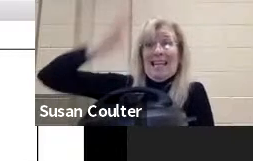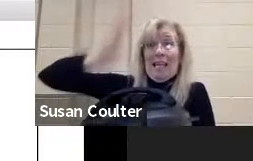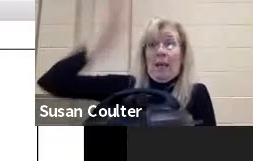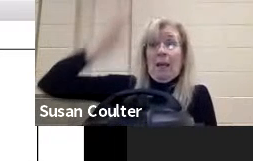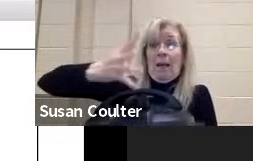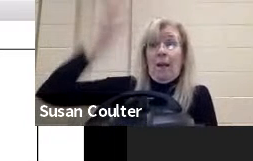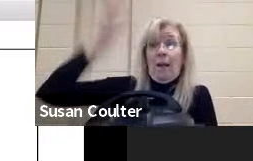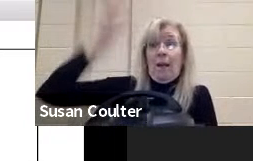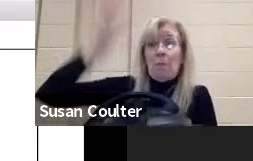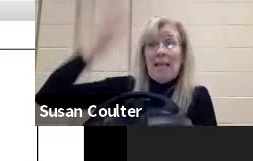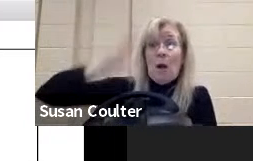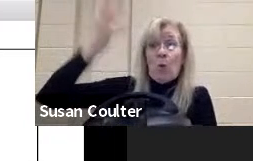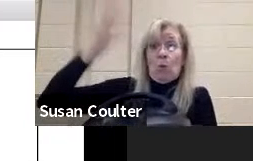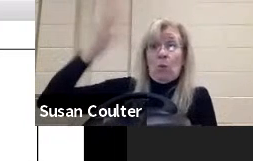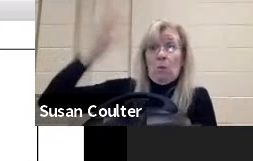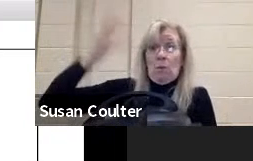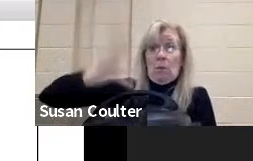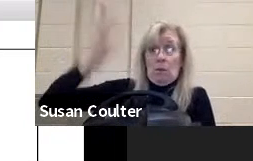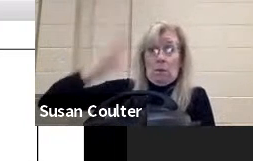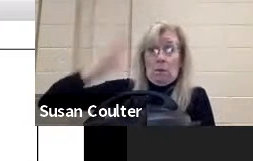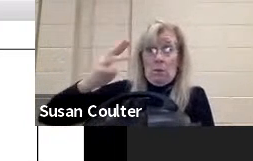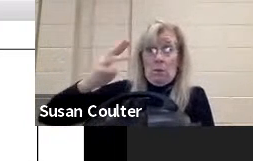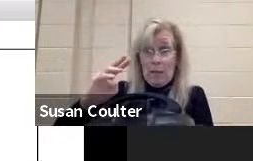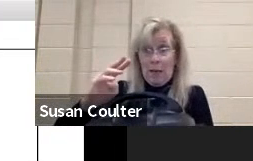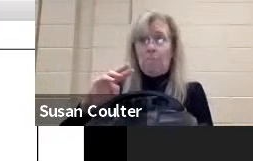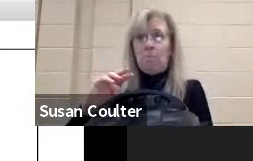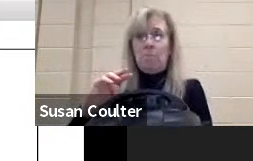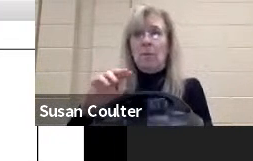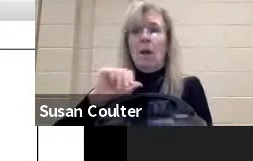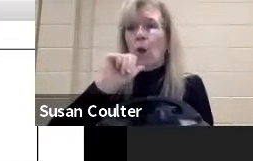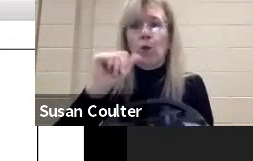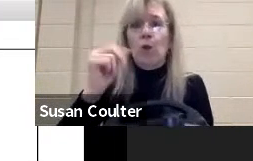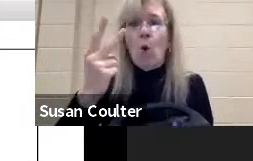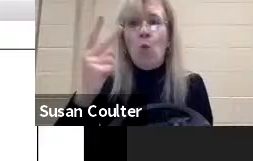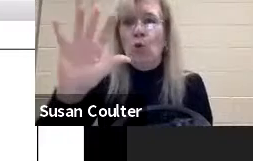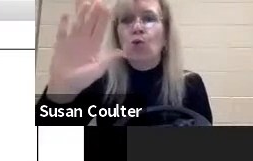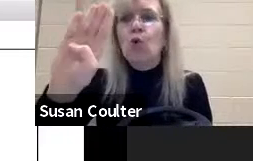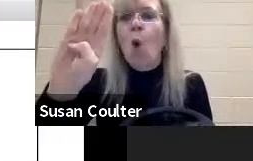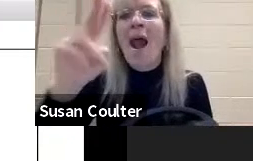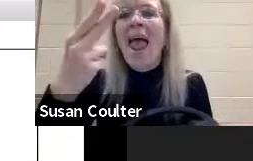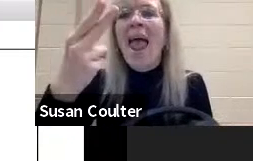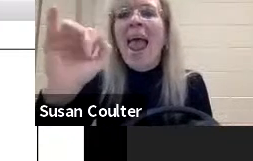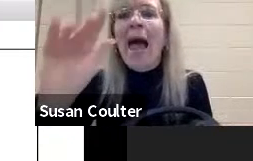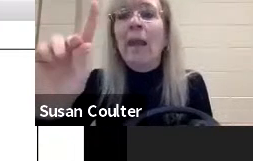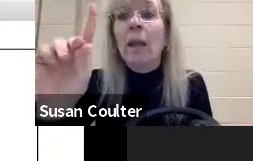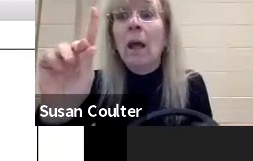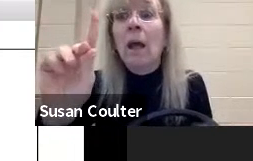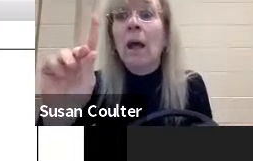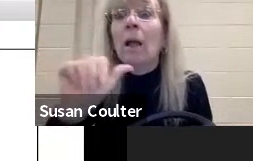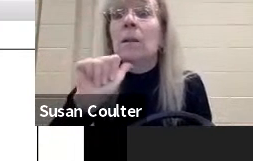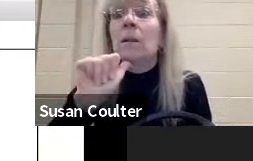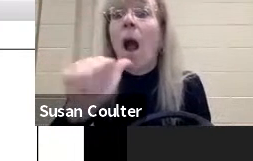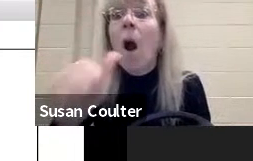the steam comes out. Okay? Don't use your hand.